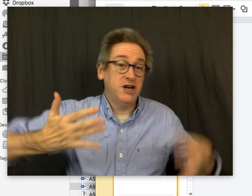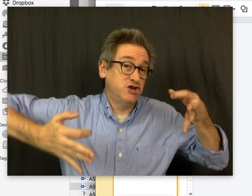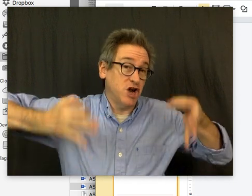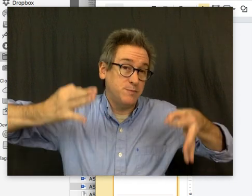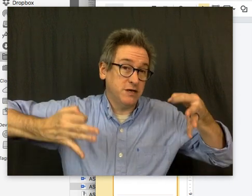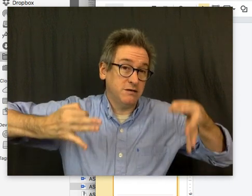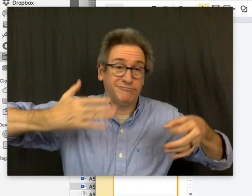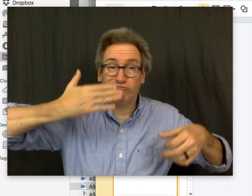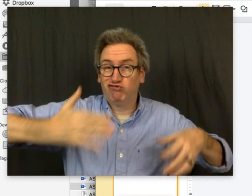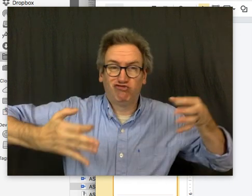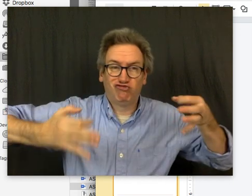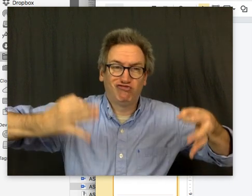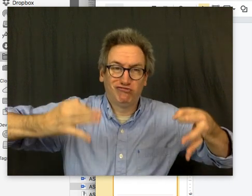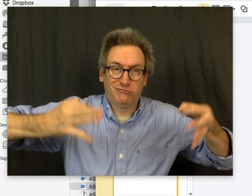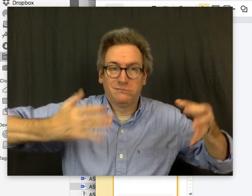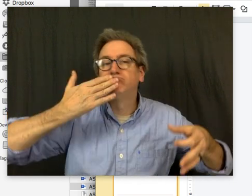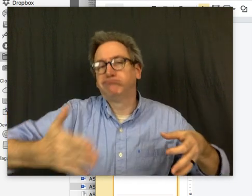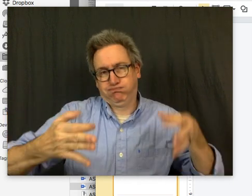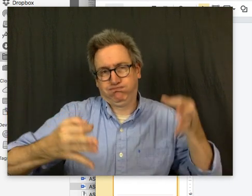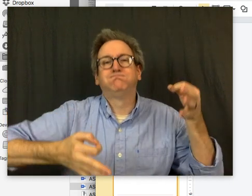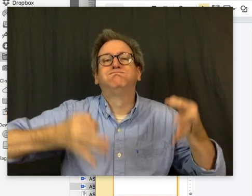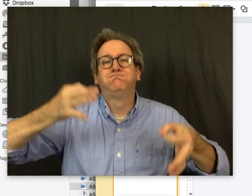Good judgment.